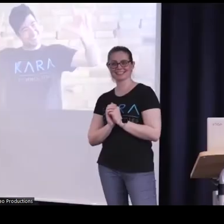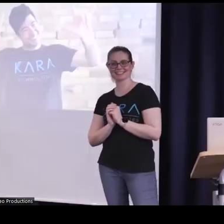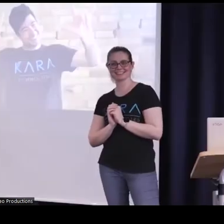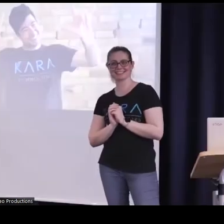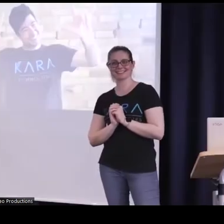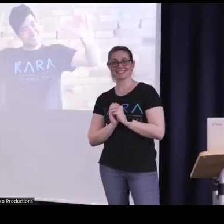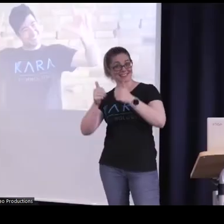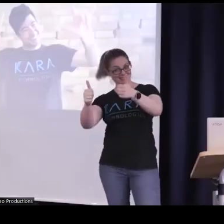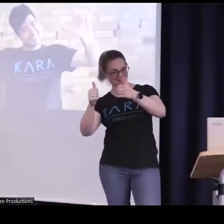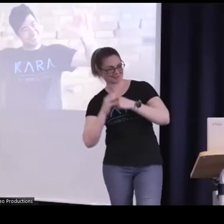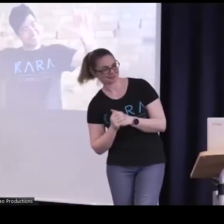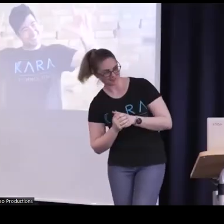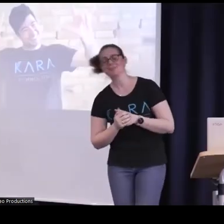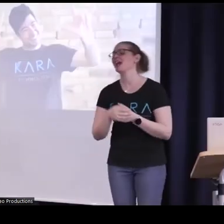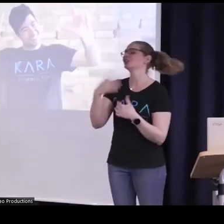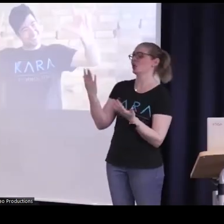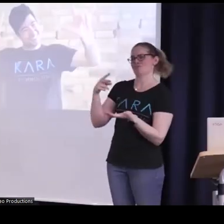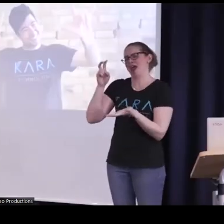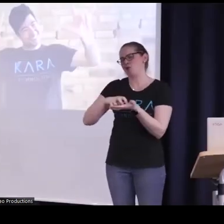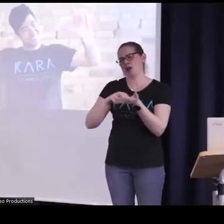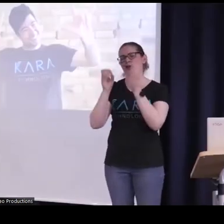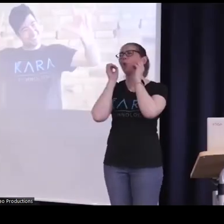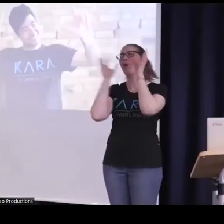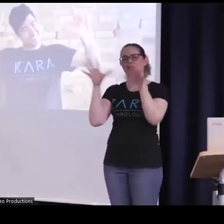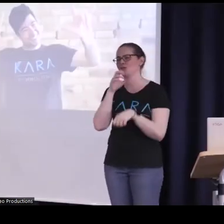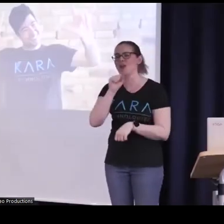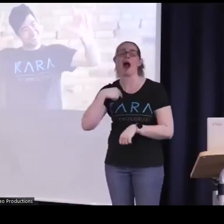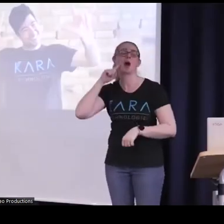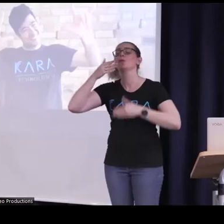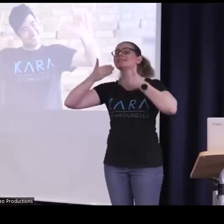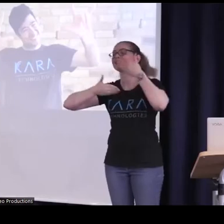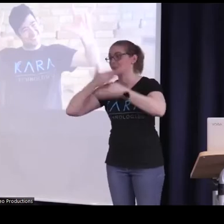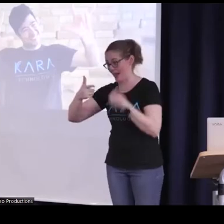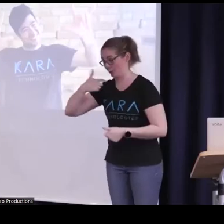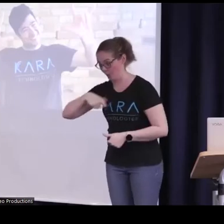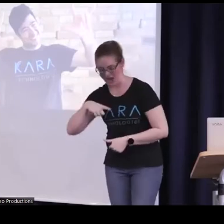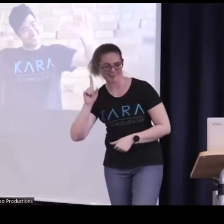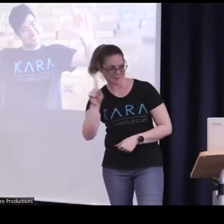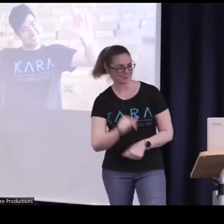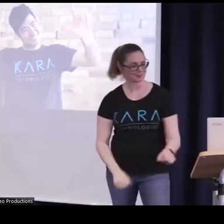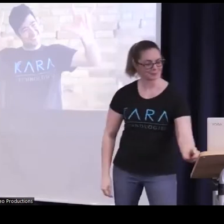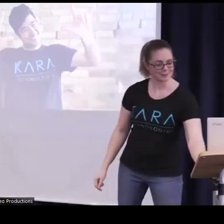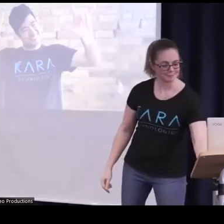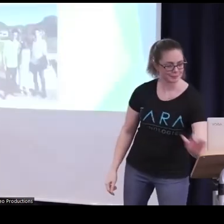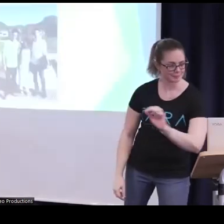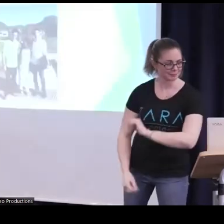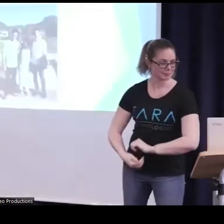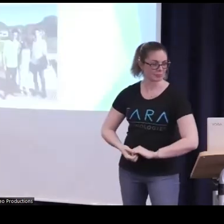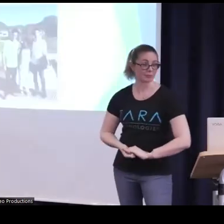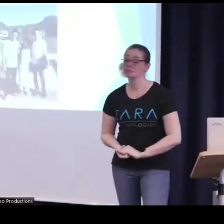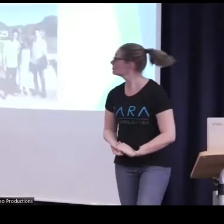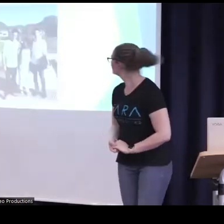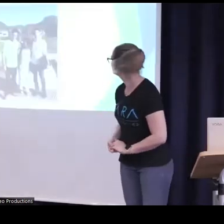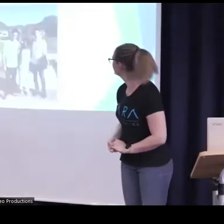from the tech. Okay, great. So Arash is a great guy, and let me explain to you a little bit about